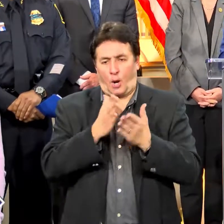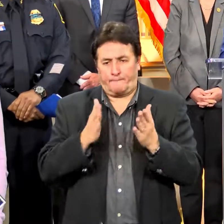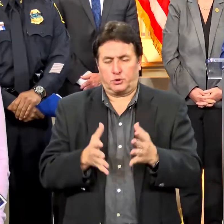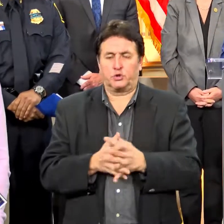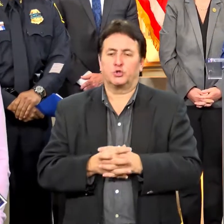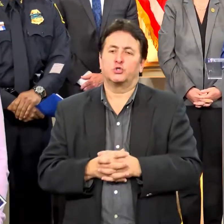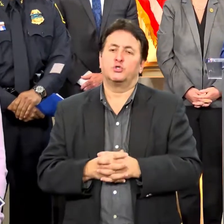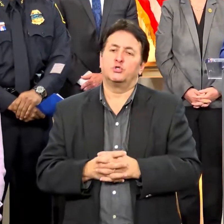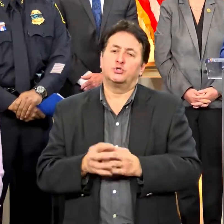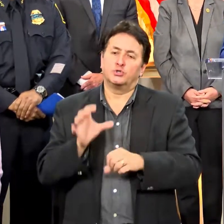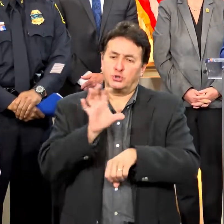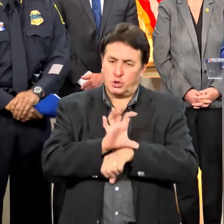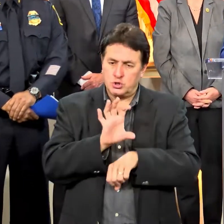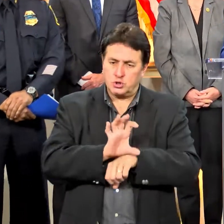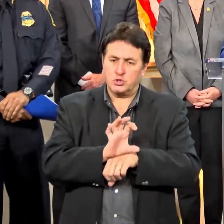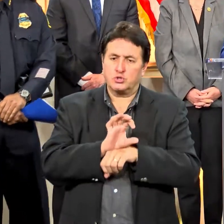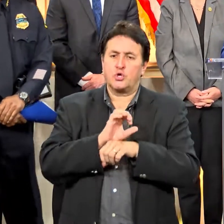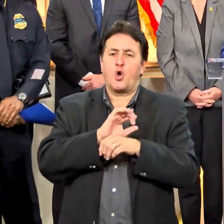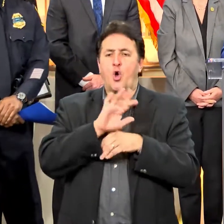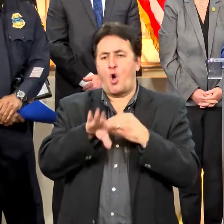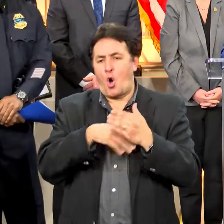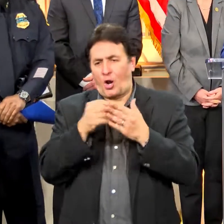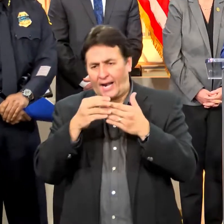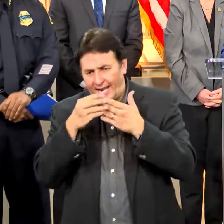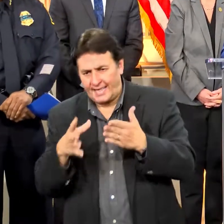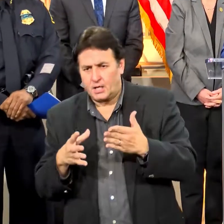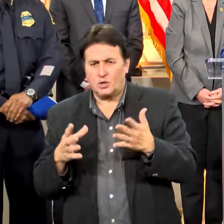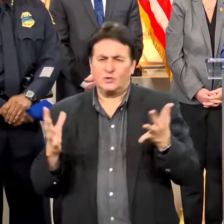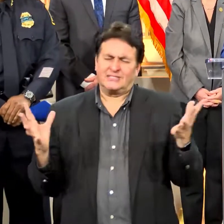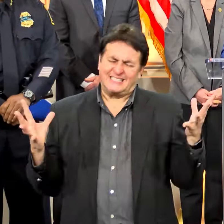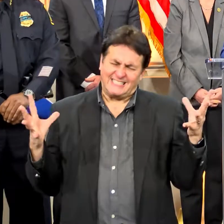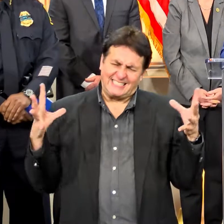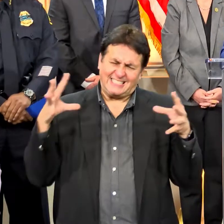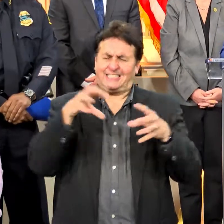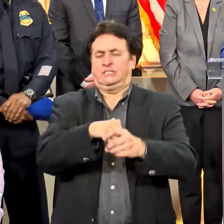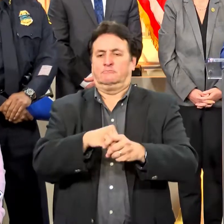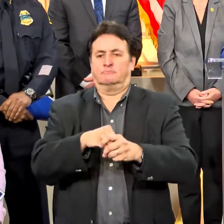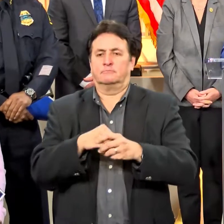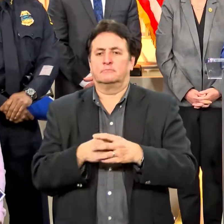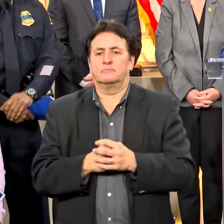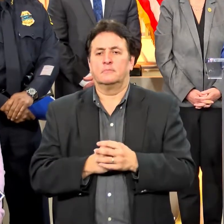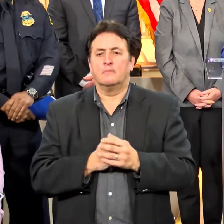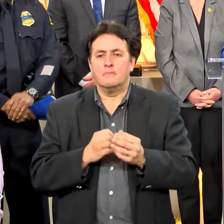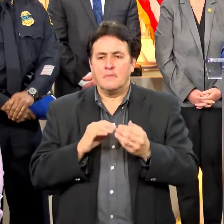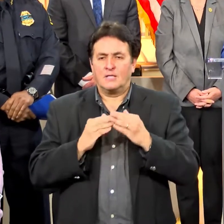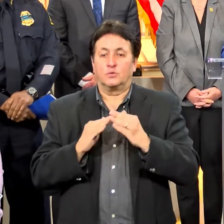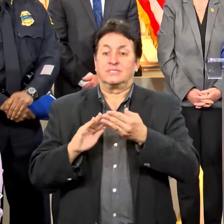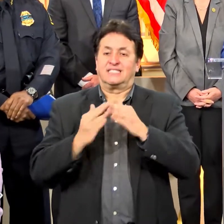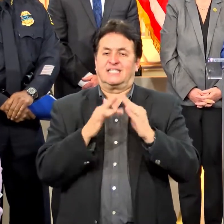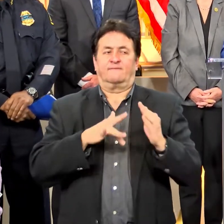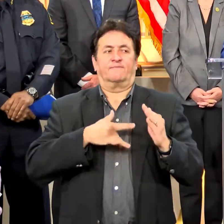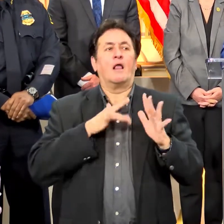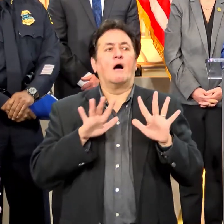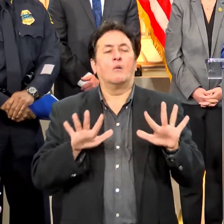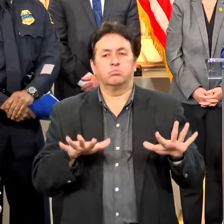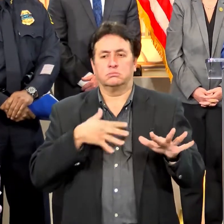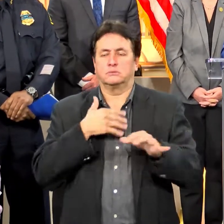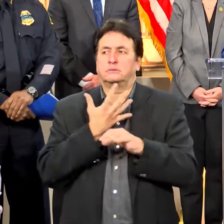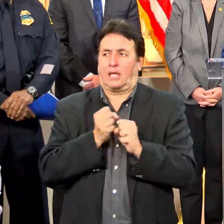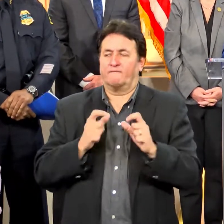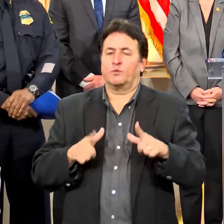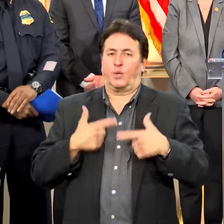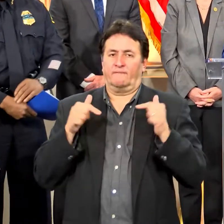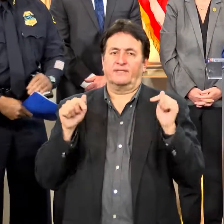faith-based leaders and others, to making our city as safe as it can humanly be. And I'm someone who